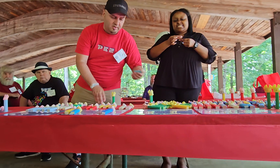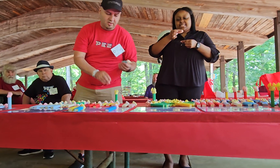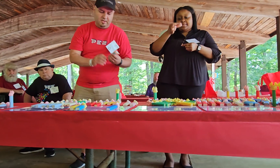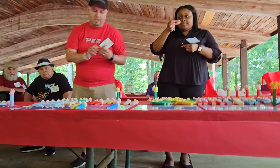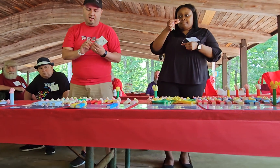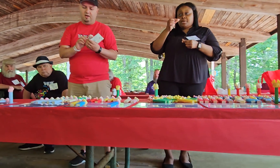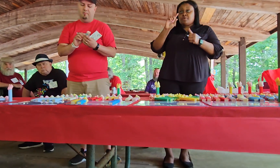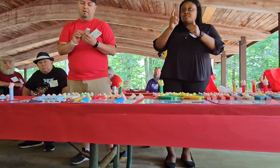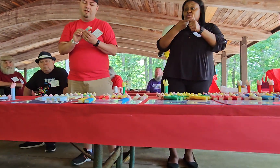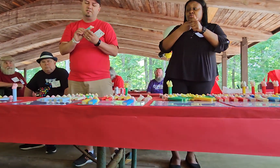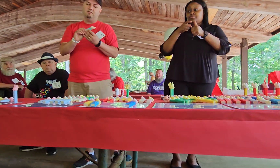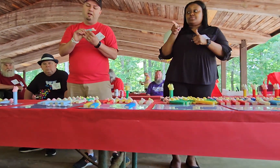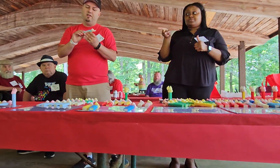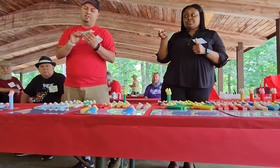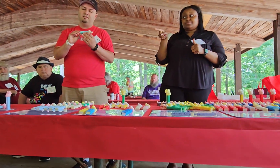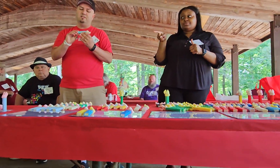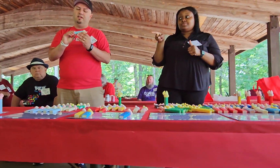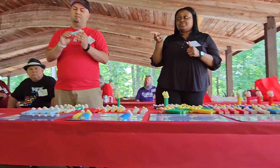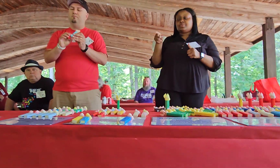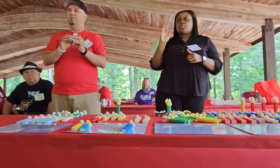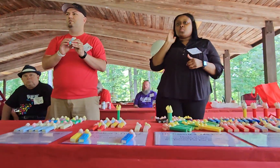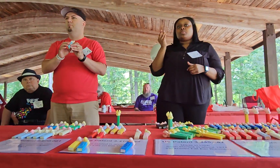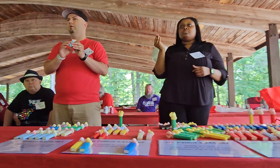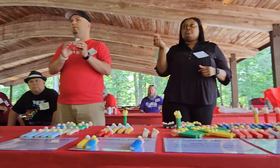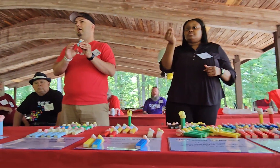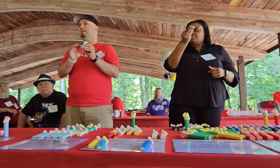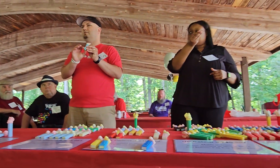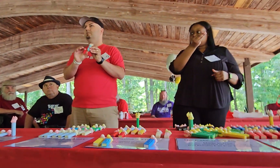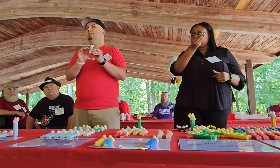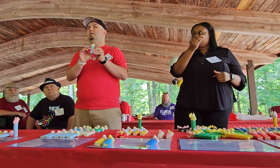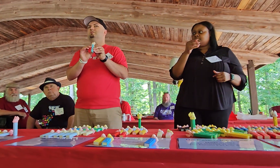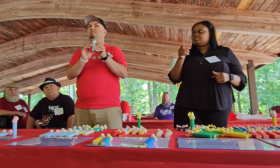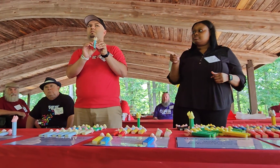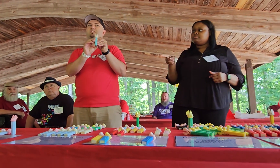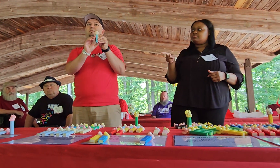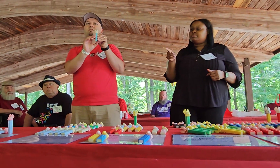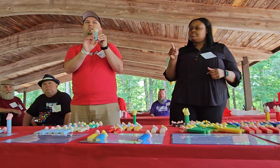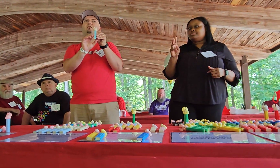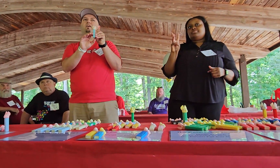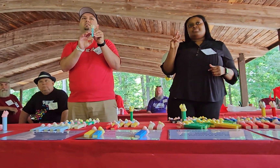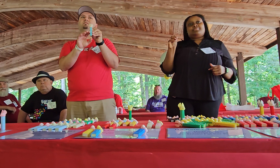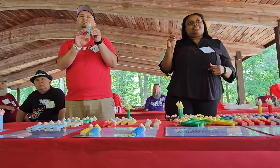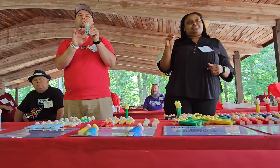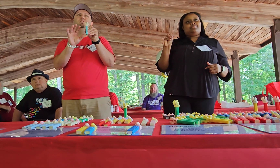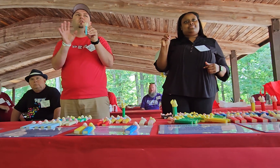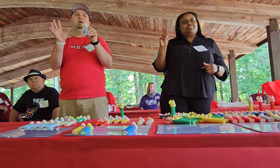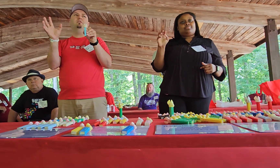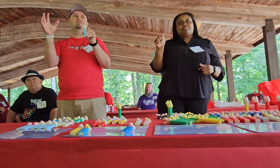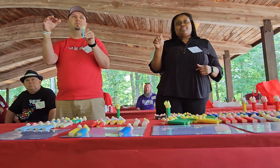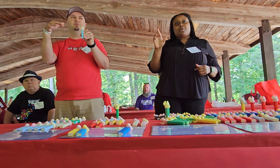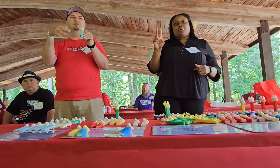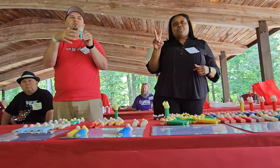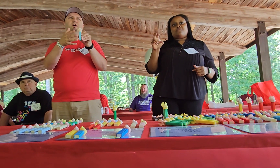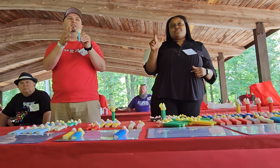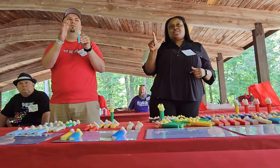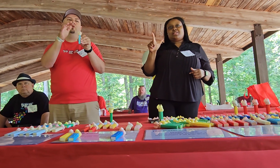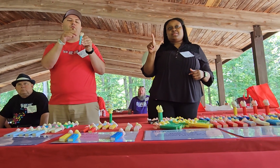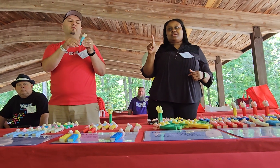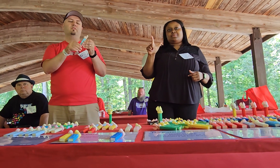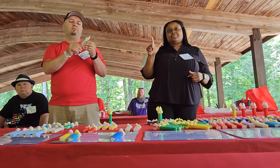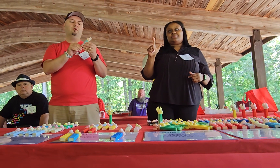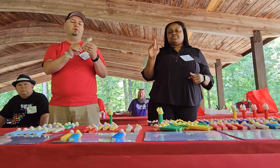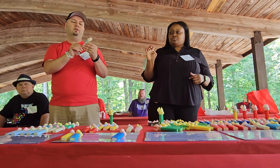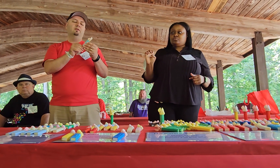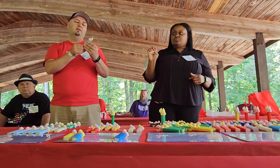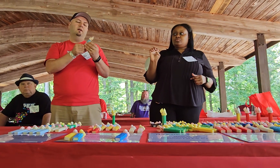here, I'll pass it around, you guys can see it's marbleized. And so the stem itself has these different colors of blue kind of